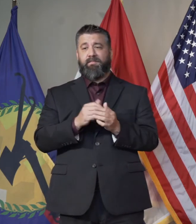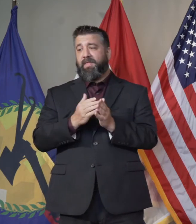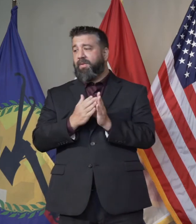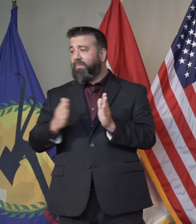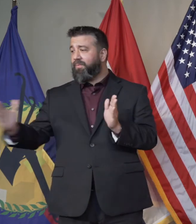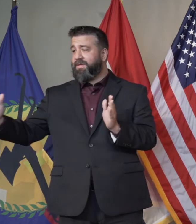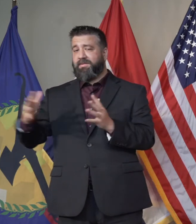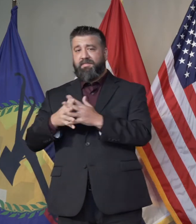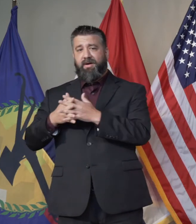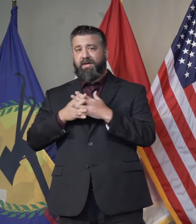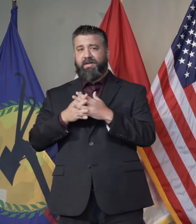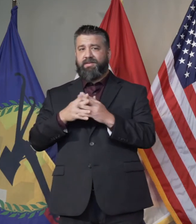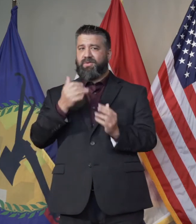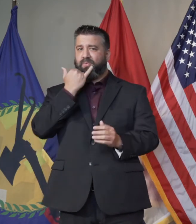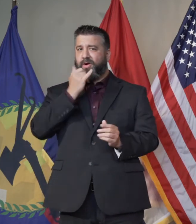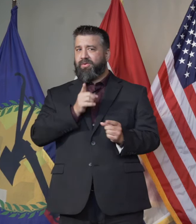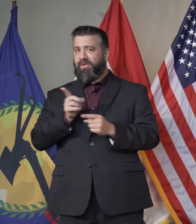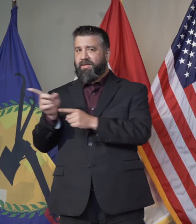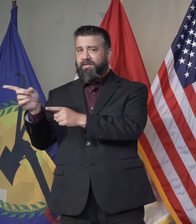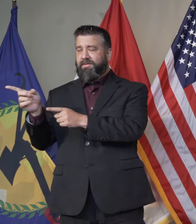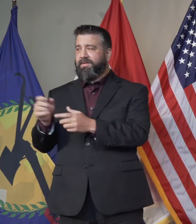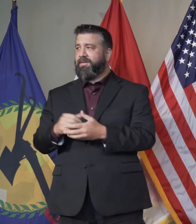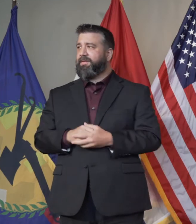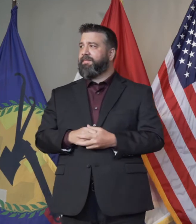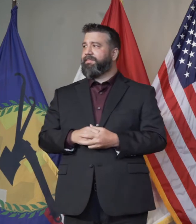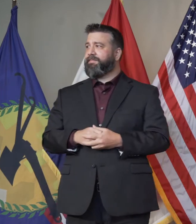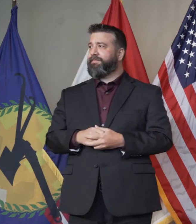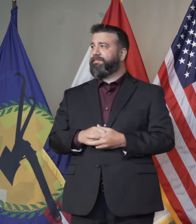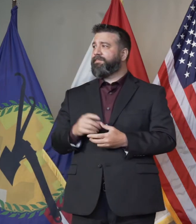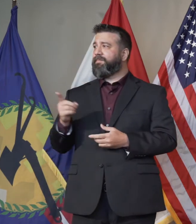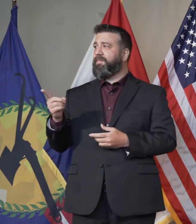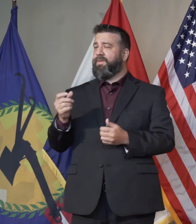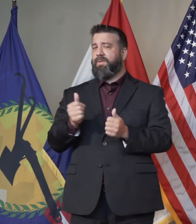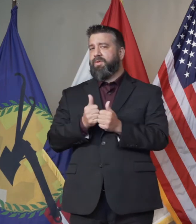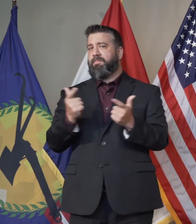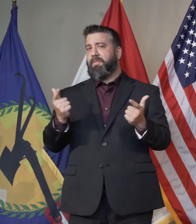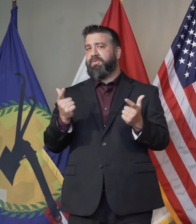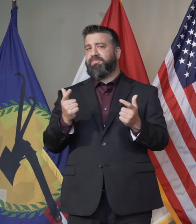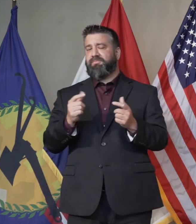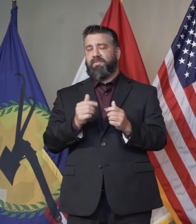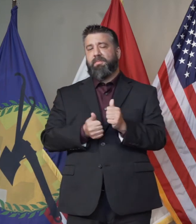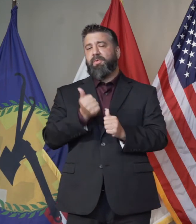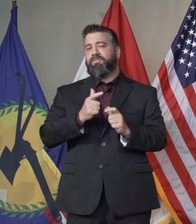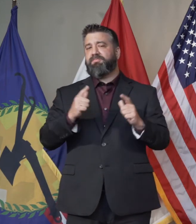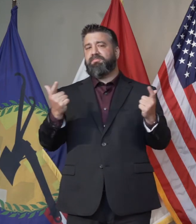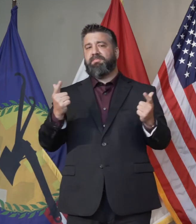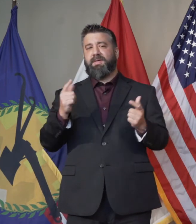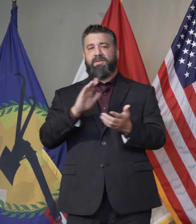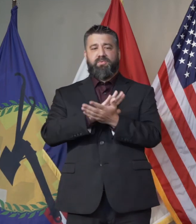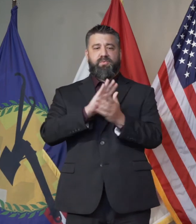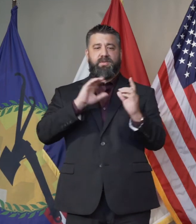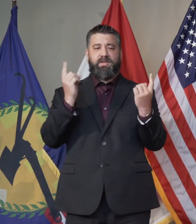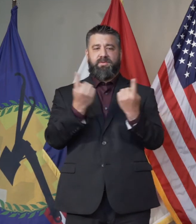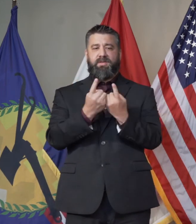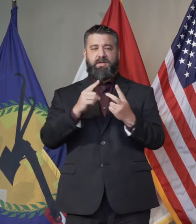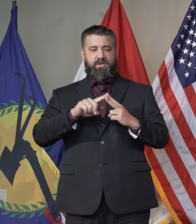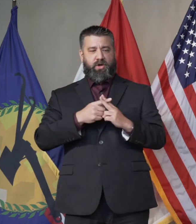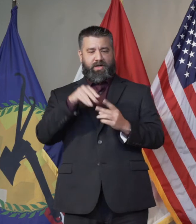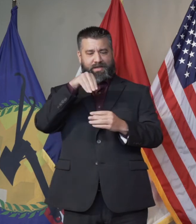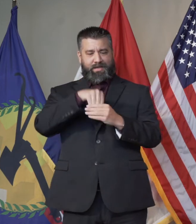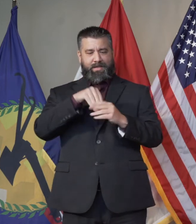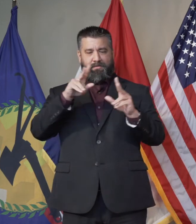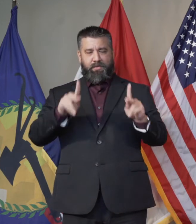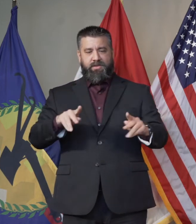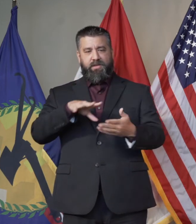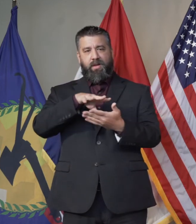direction. The largest school district in St. Louis County started to have in-person learning this week. What